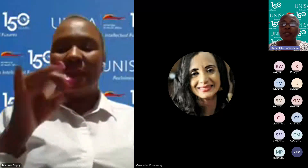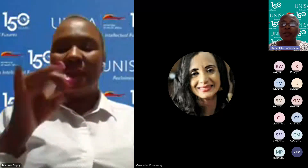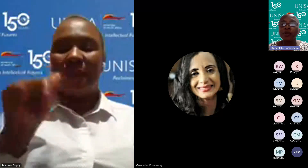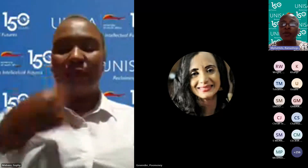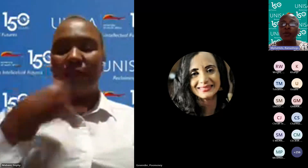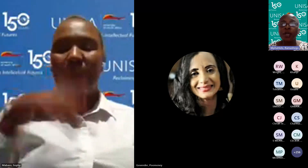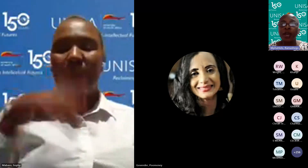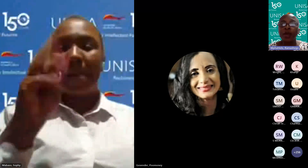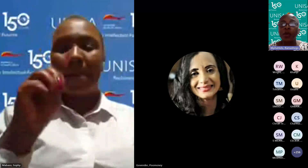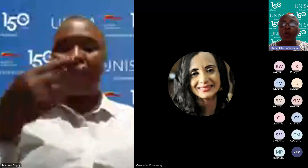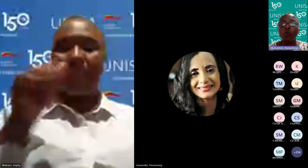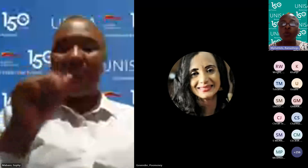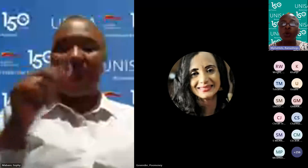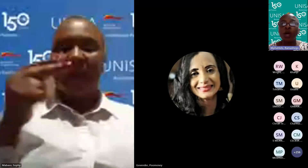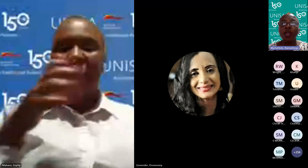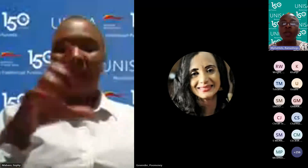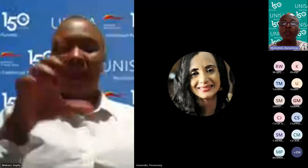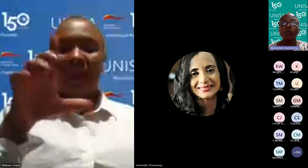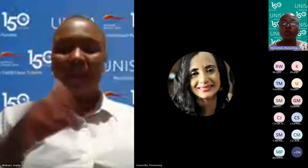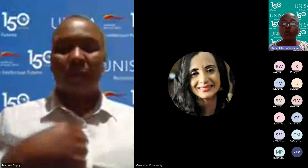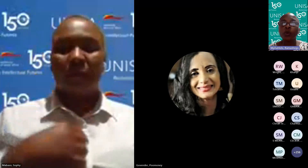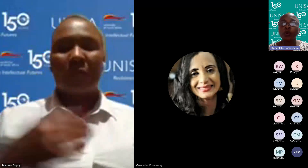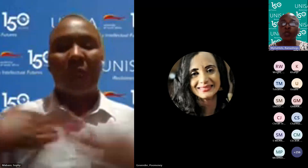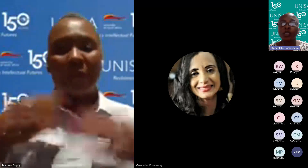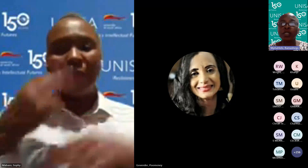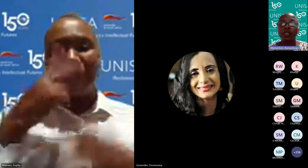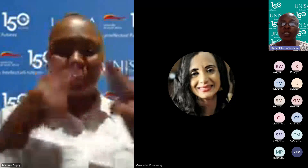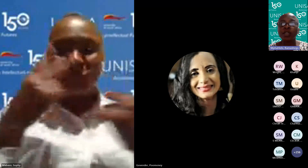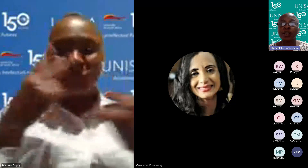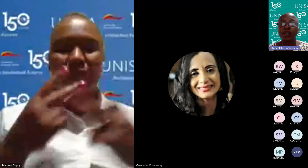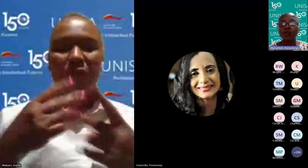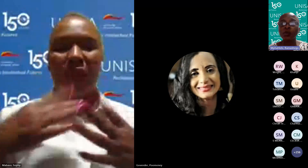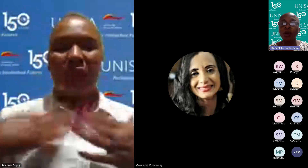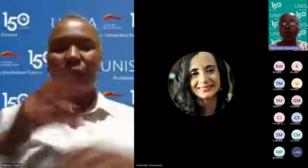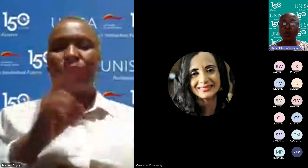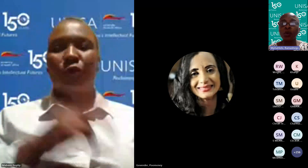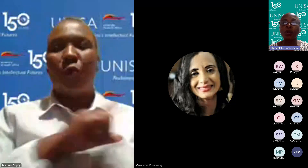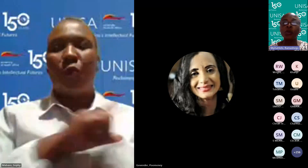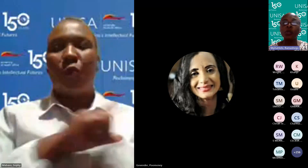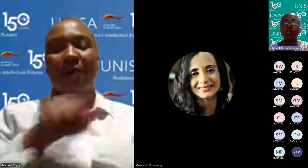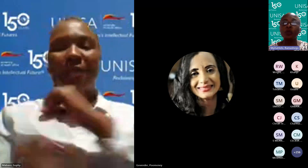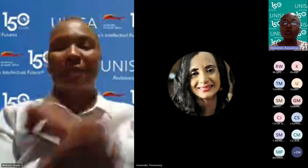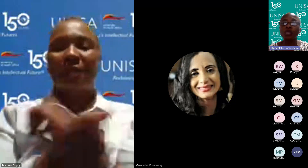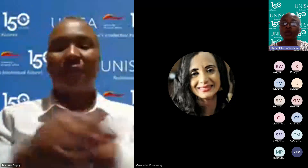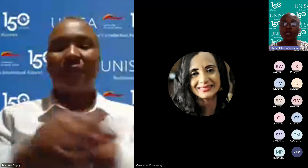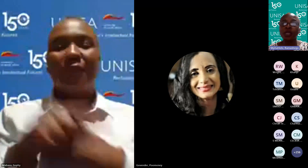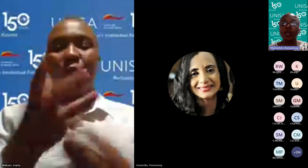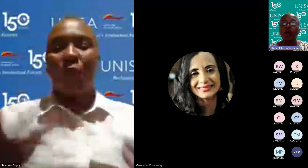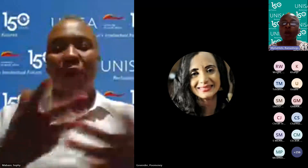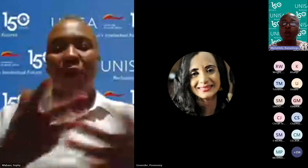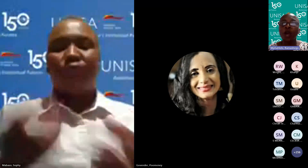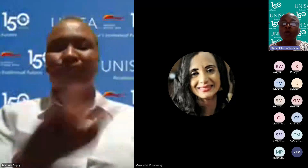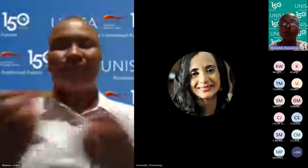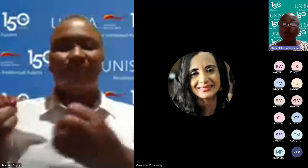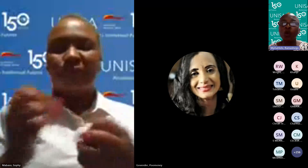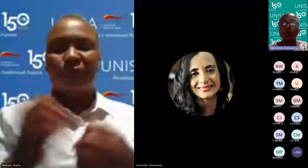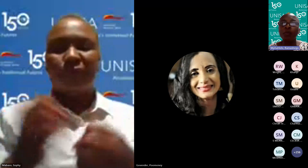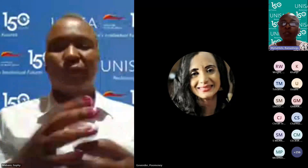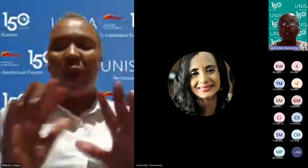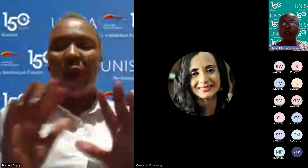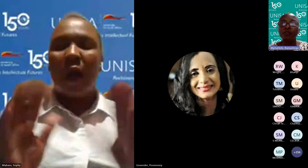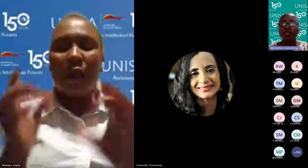I'm happy to see you, and I hope you are happy too, because this session is where we are going to give you tips on